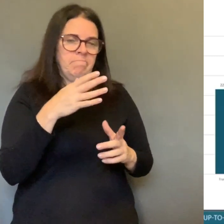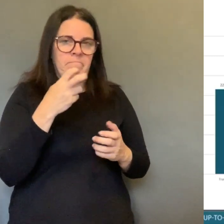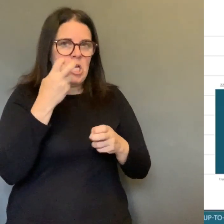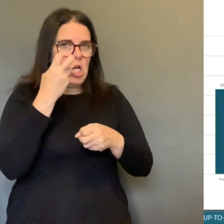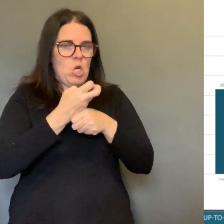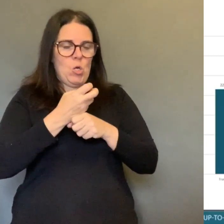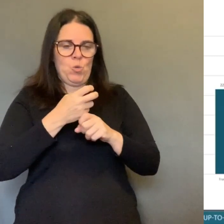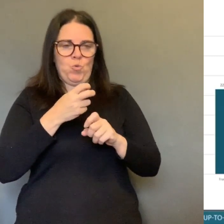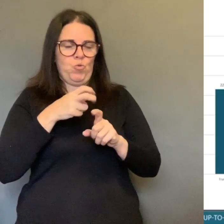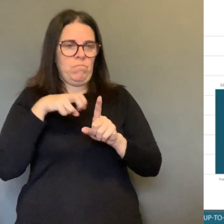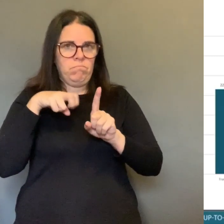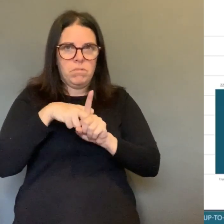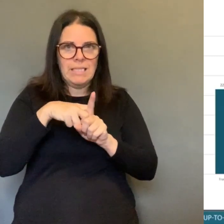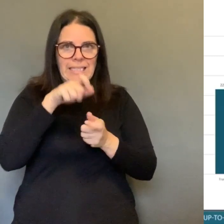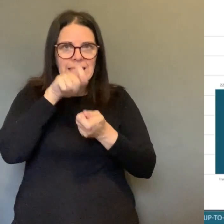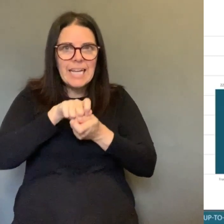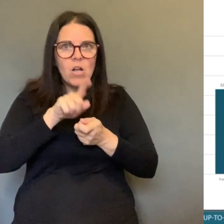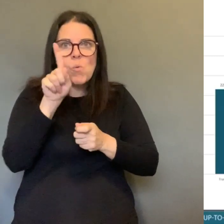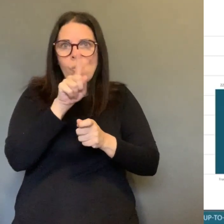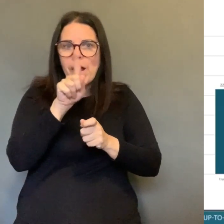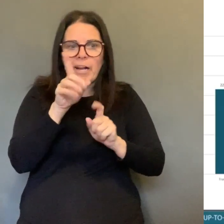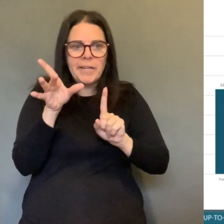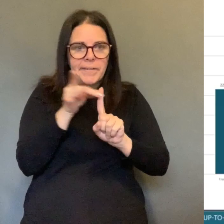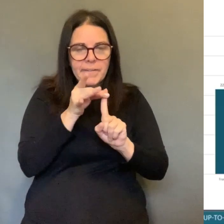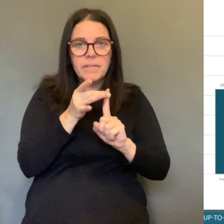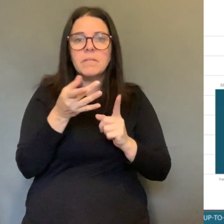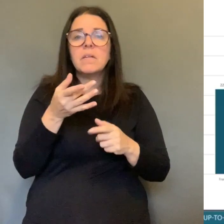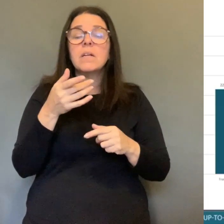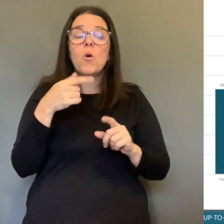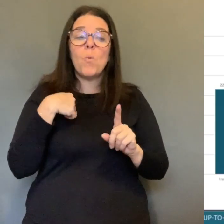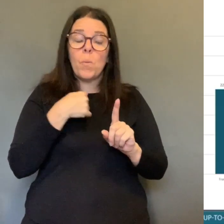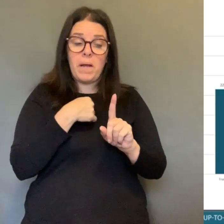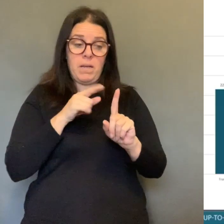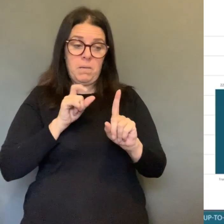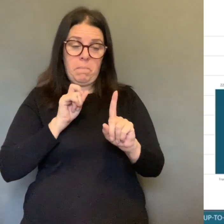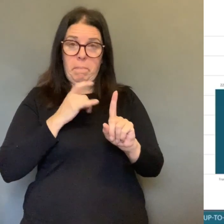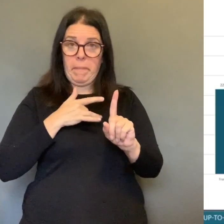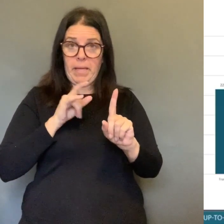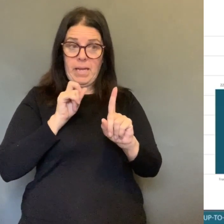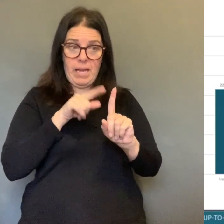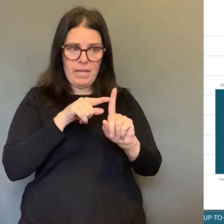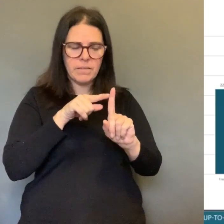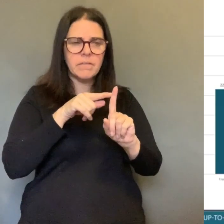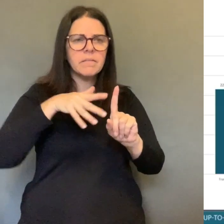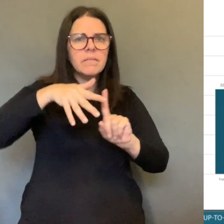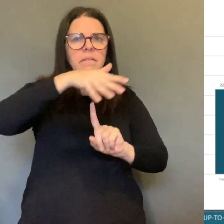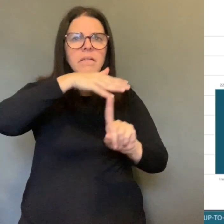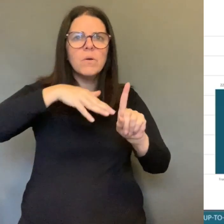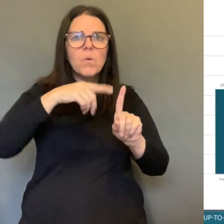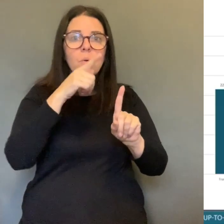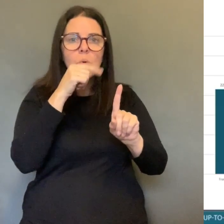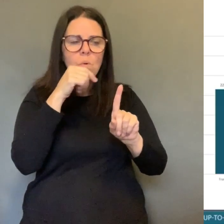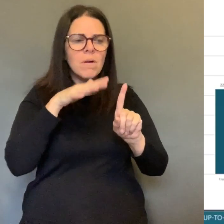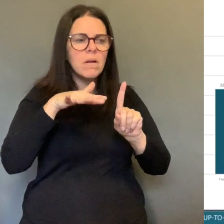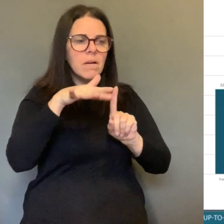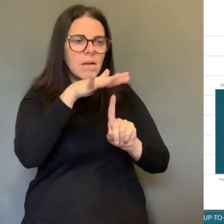in contact with the confirmed case. But a significant number still is community acquired, where we cannot pinpoint where they picked up the